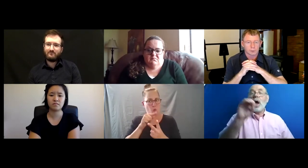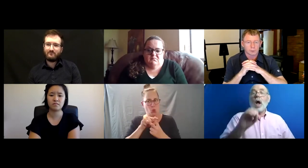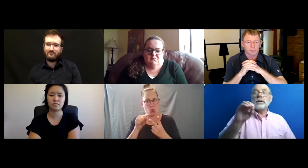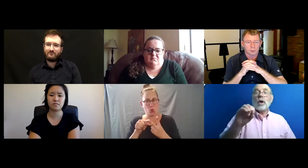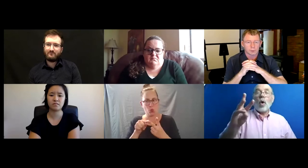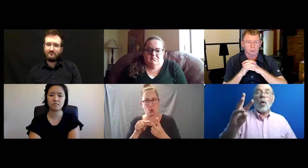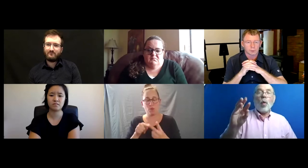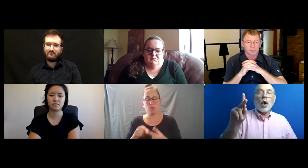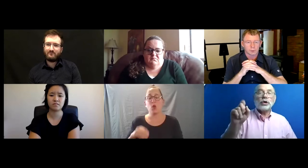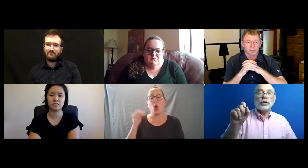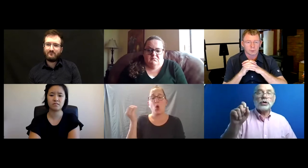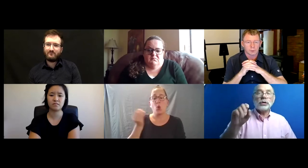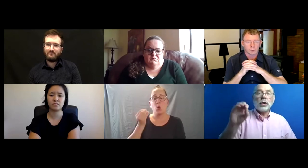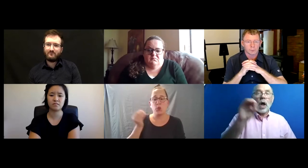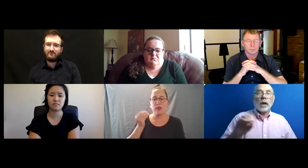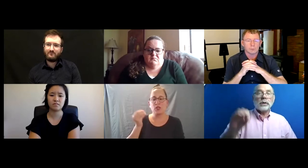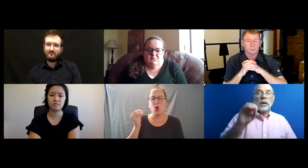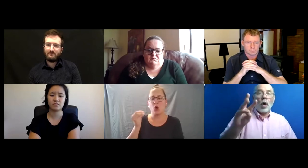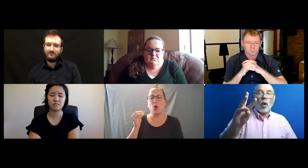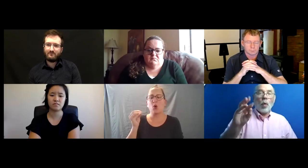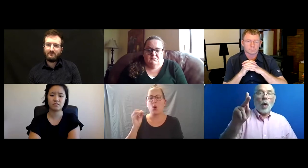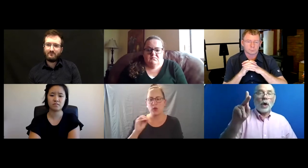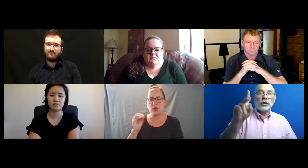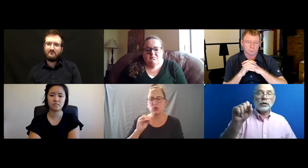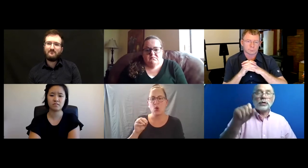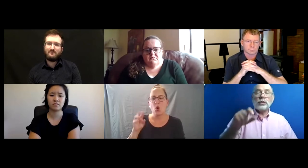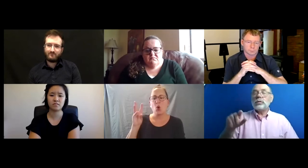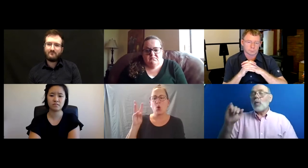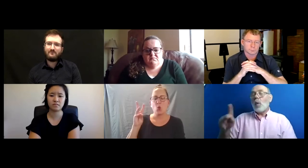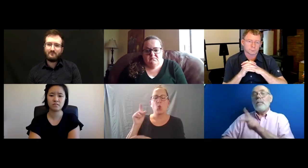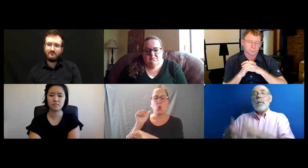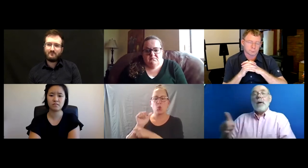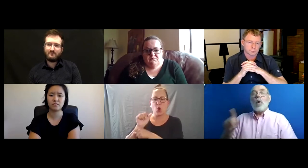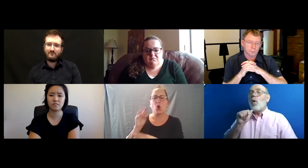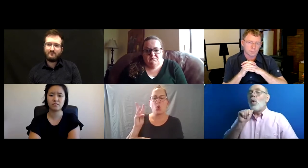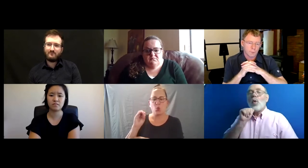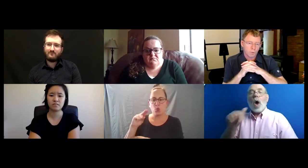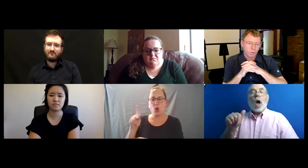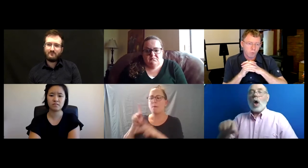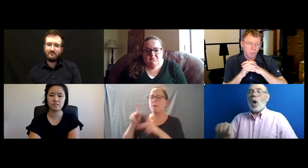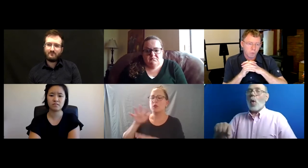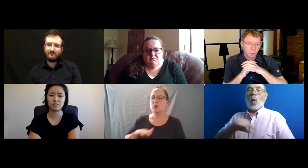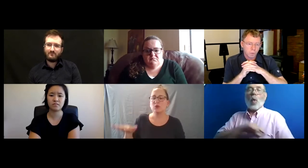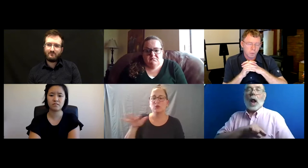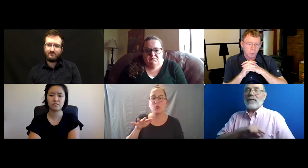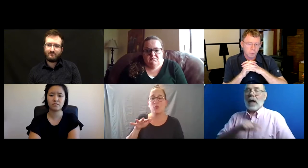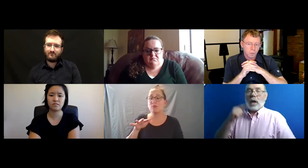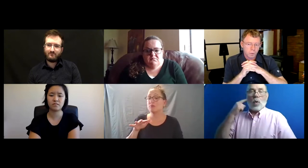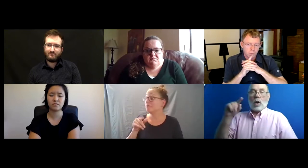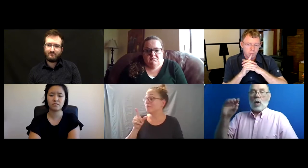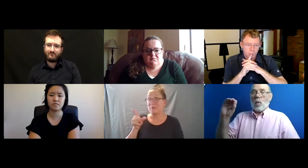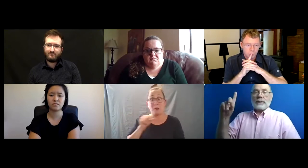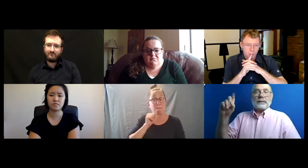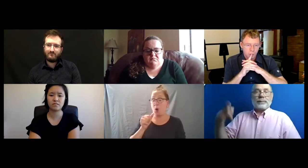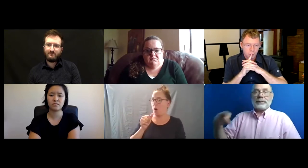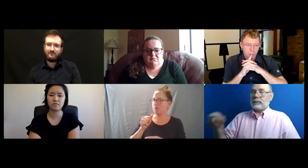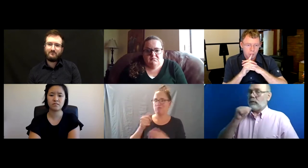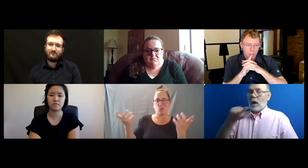And as was previously mentioned, there is Ontario Works, which is another government program for those individuals who